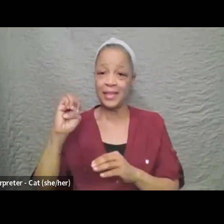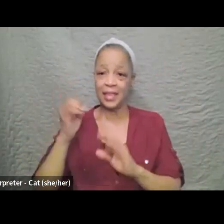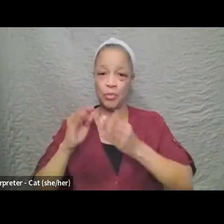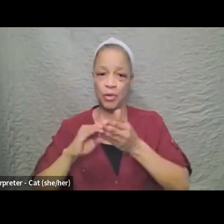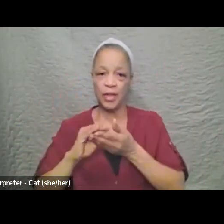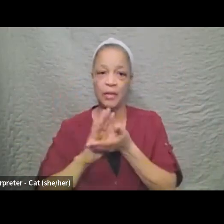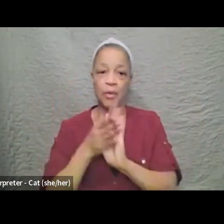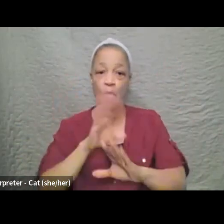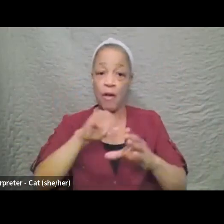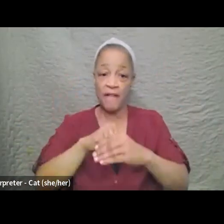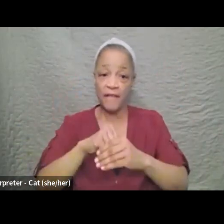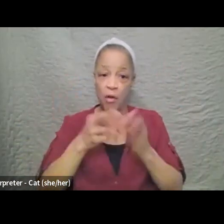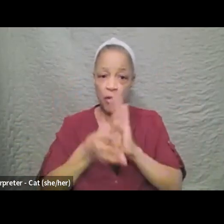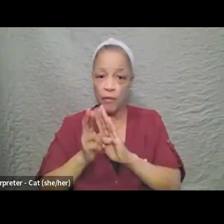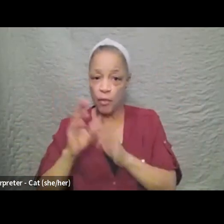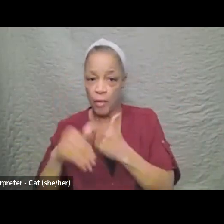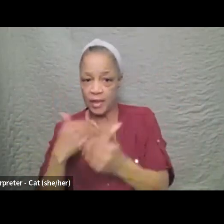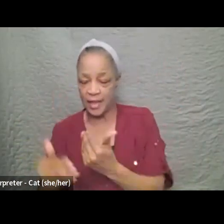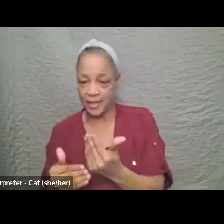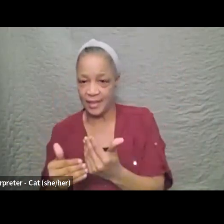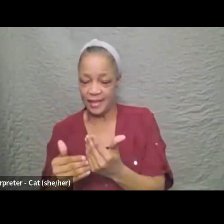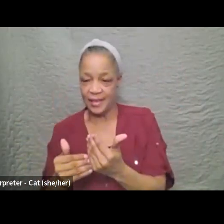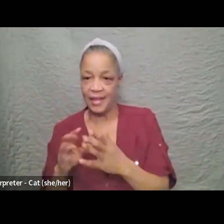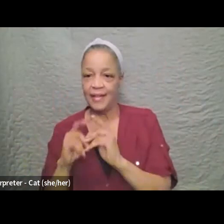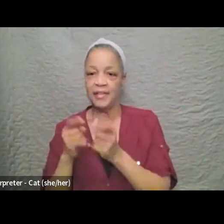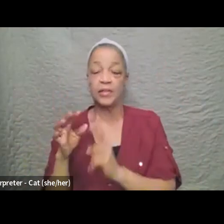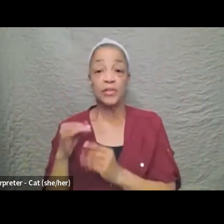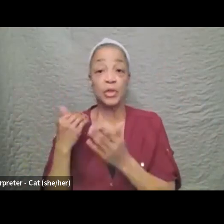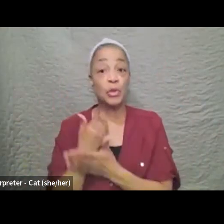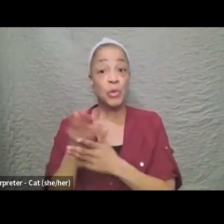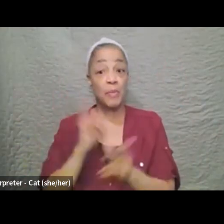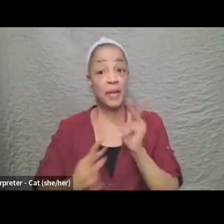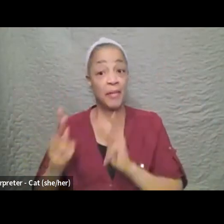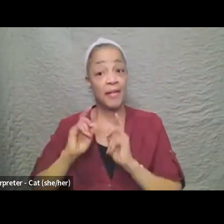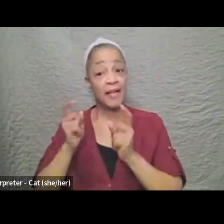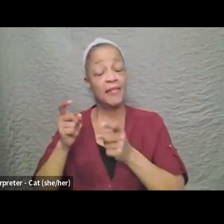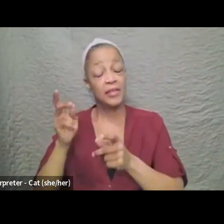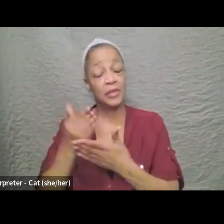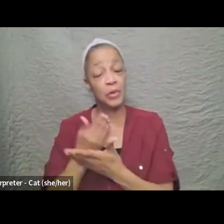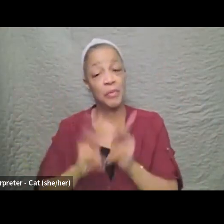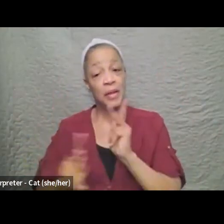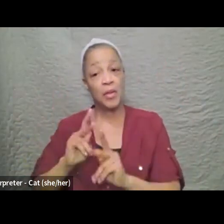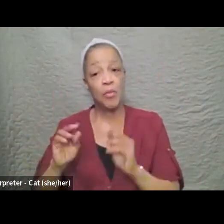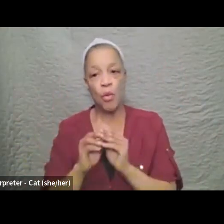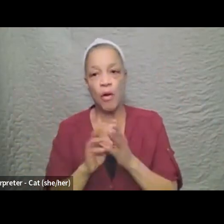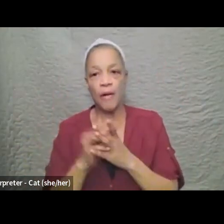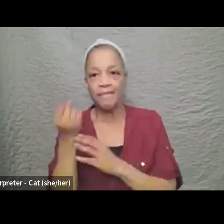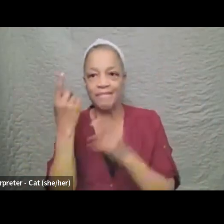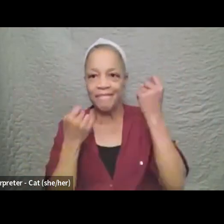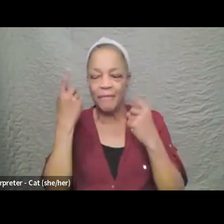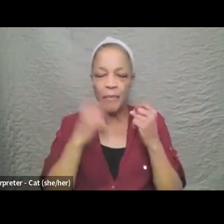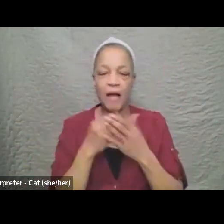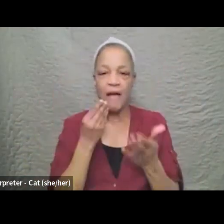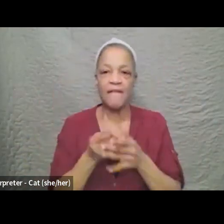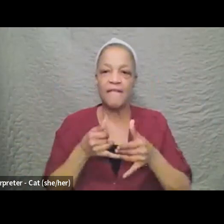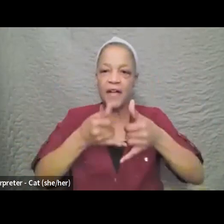involved with the review process, which gives especially newer folks or practitioners more insight into the funding